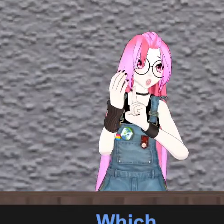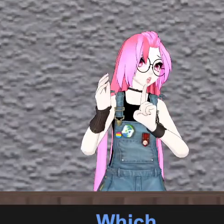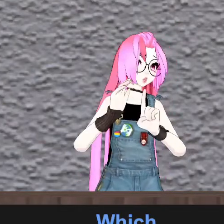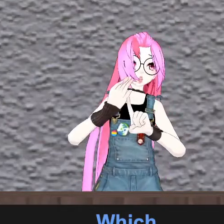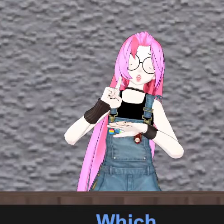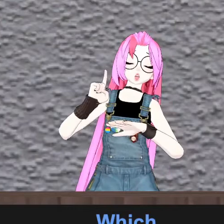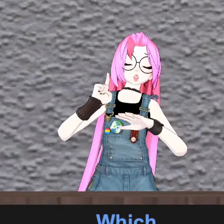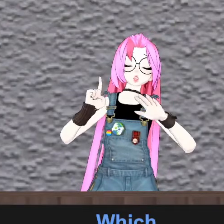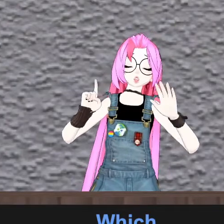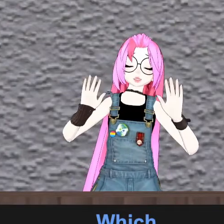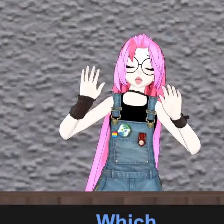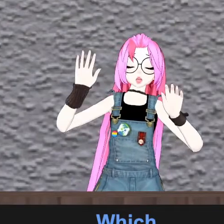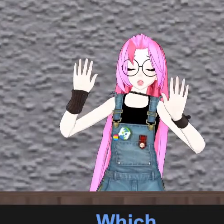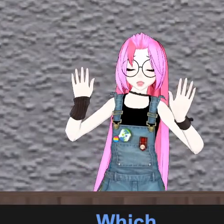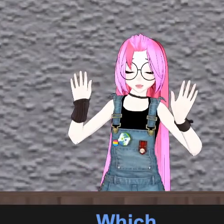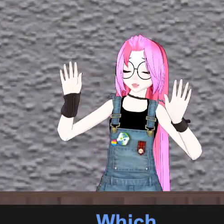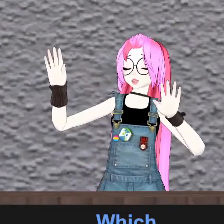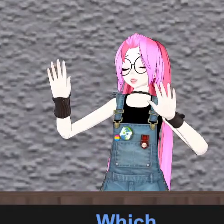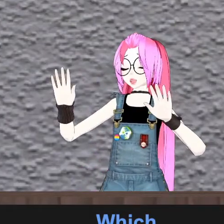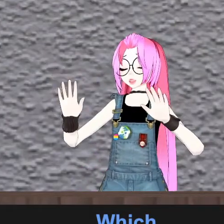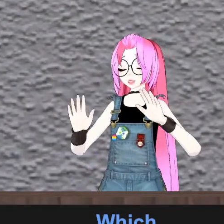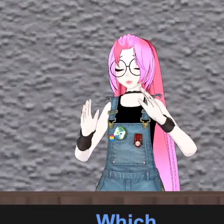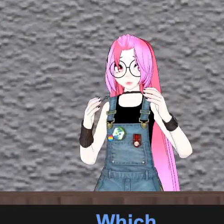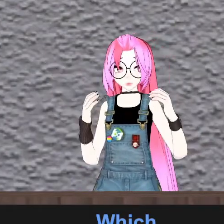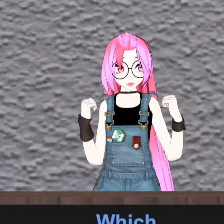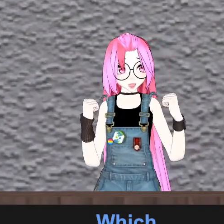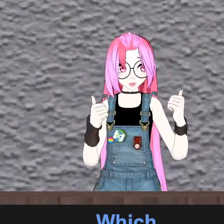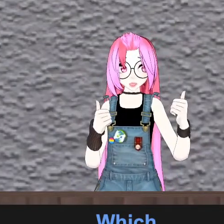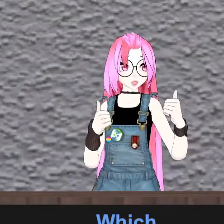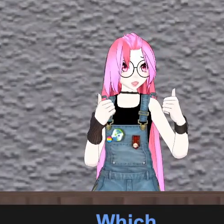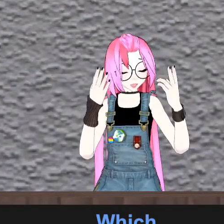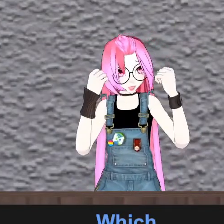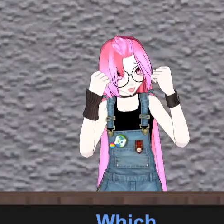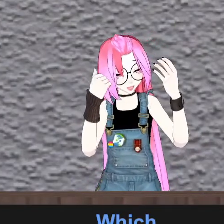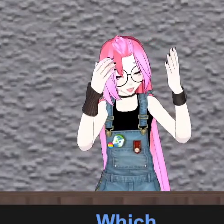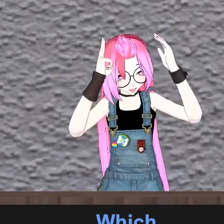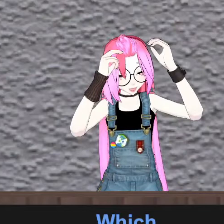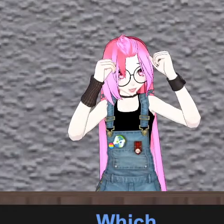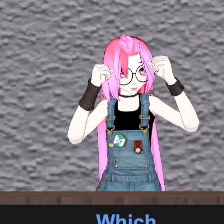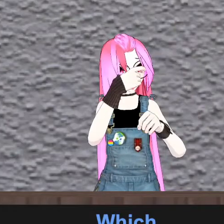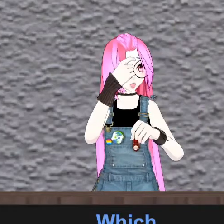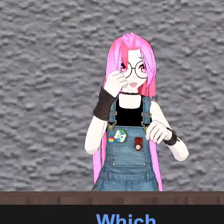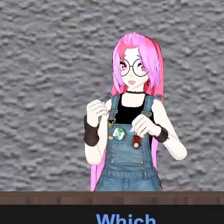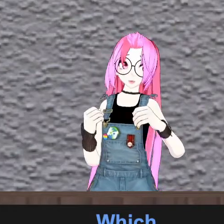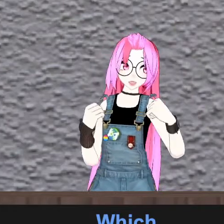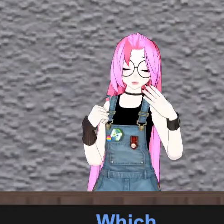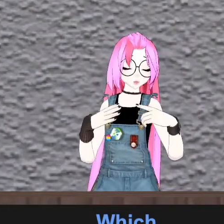deaf culture is so amazing, and it's incredible, and that's why I always want to teach it, because it's